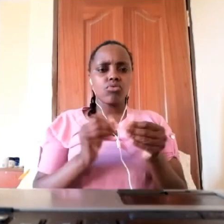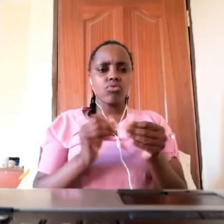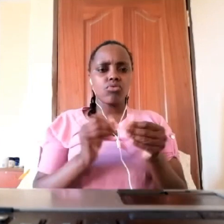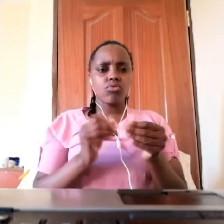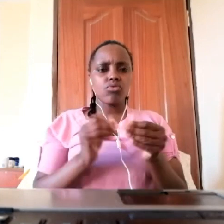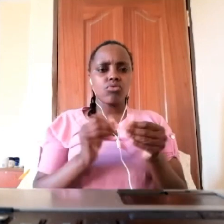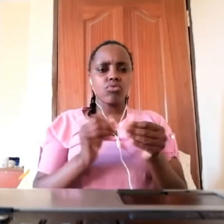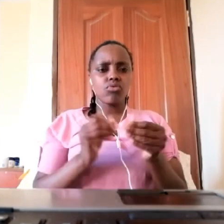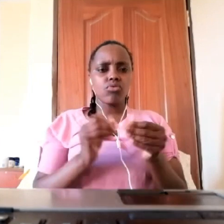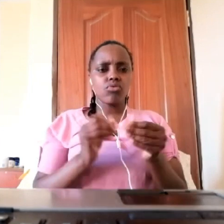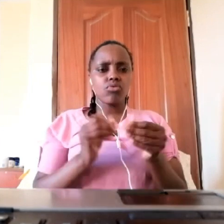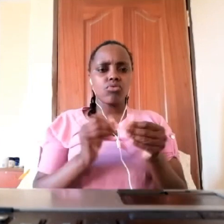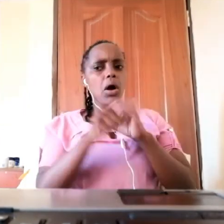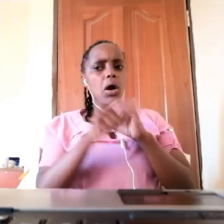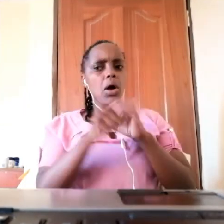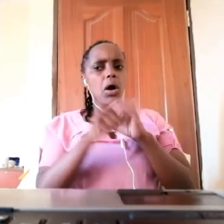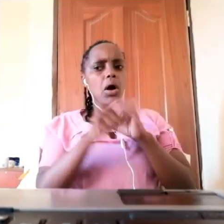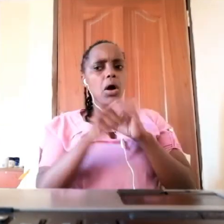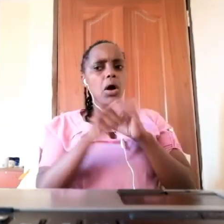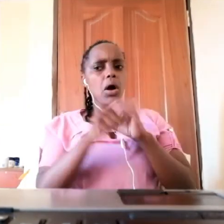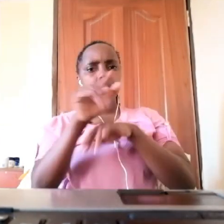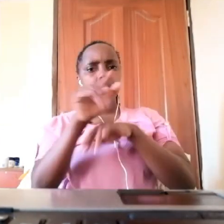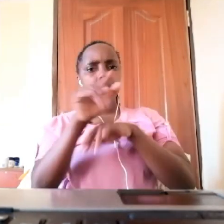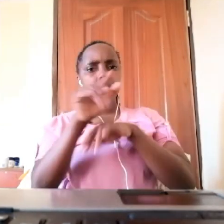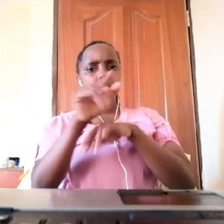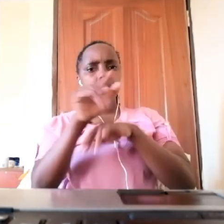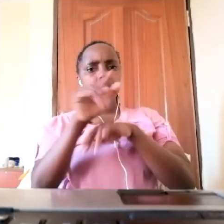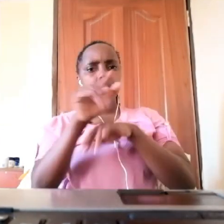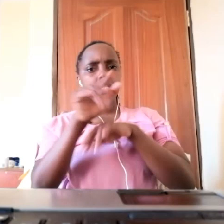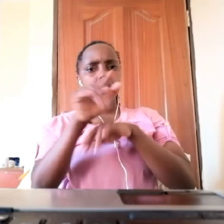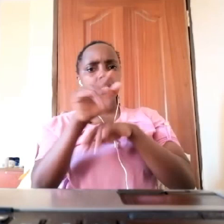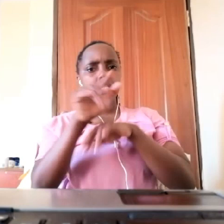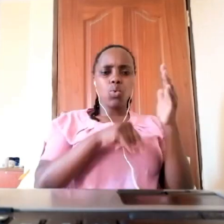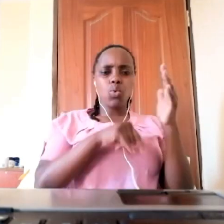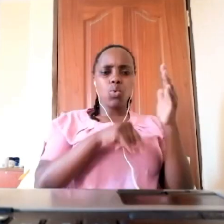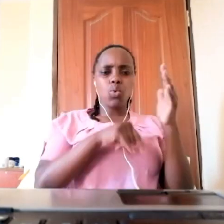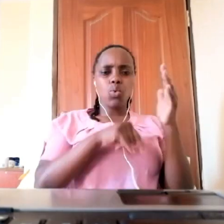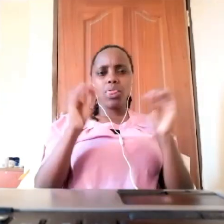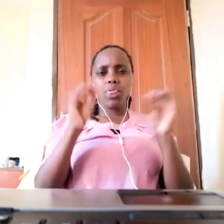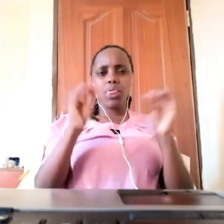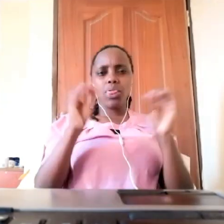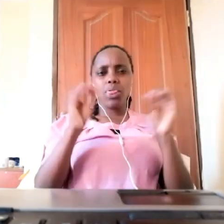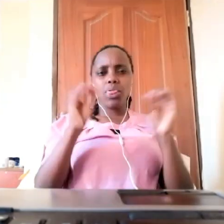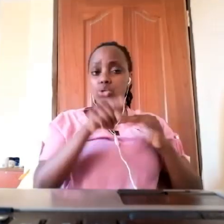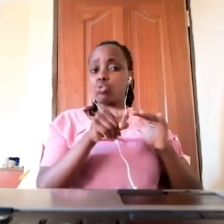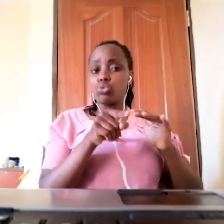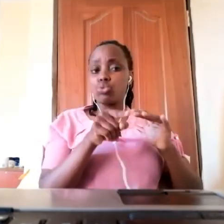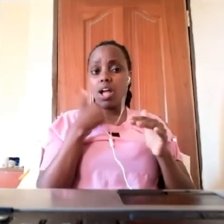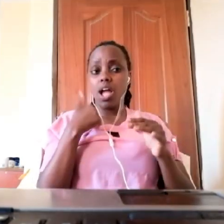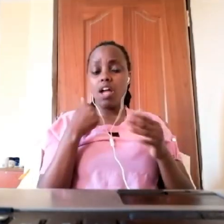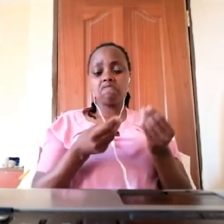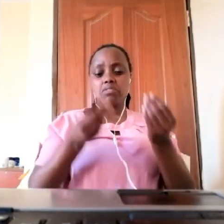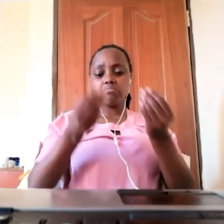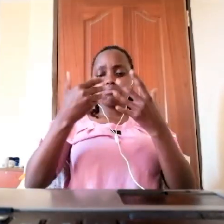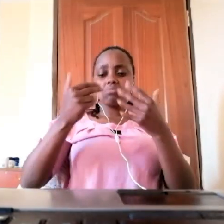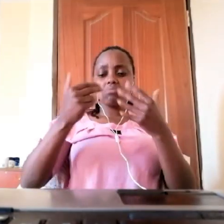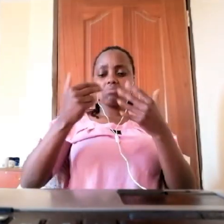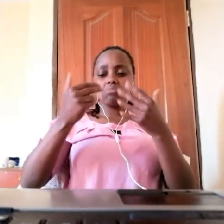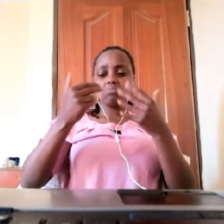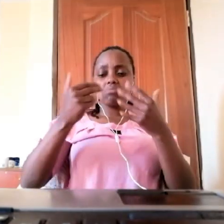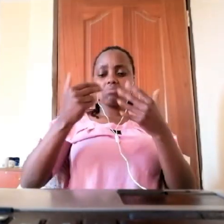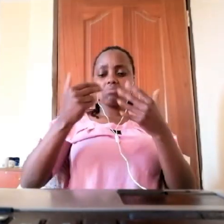don't know the person receiving them, what their view is. And we are happy that at least you've been able to give